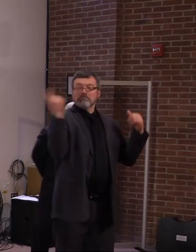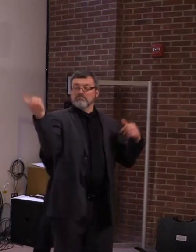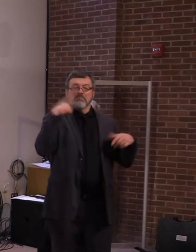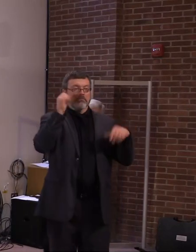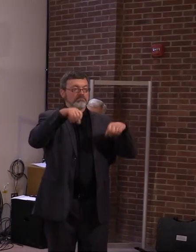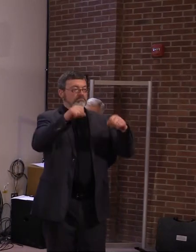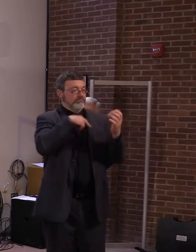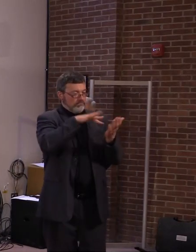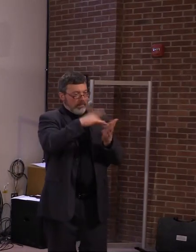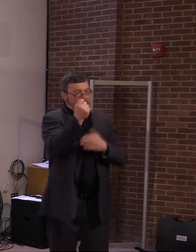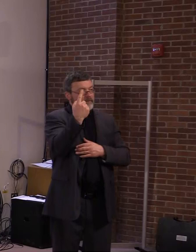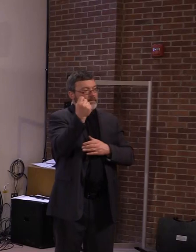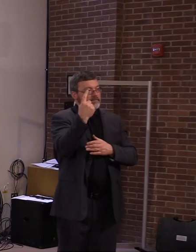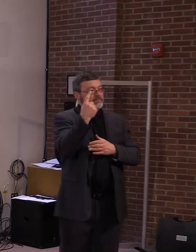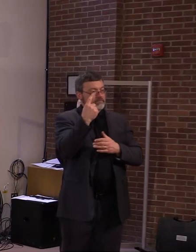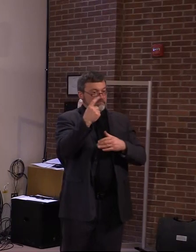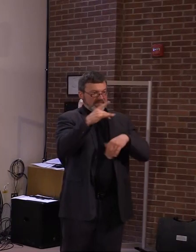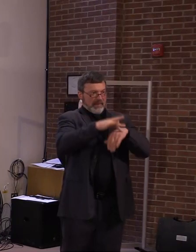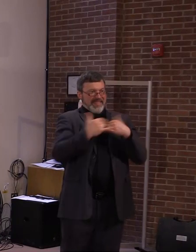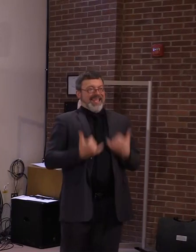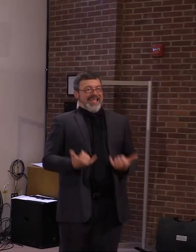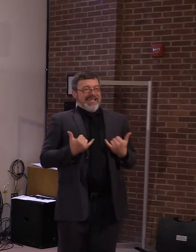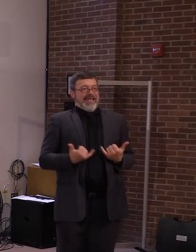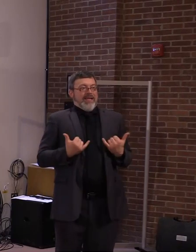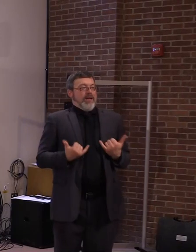that okay. are open.